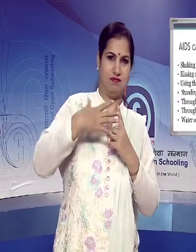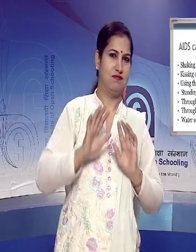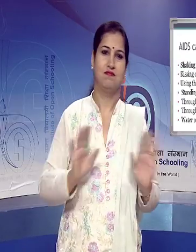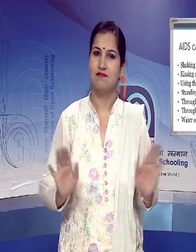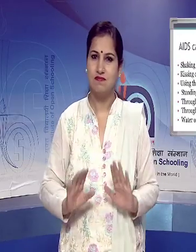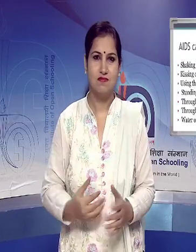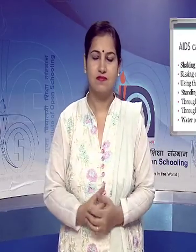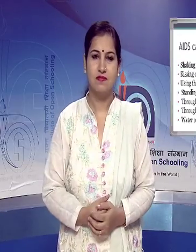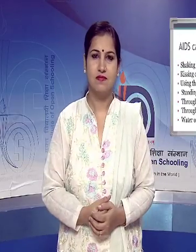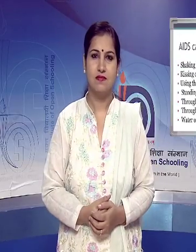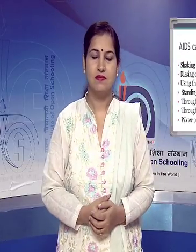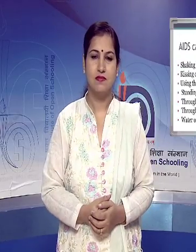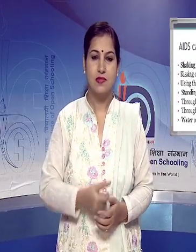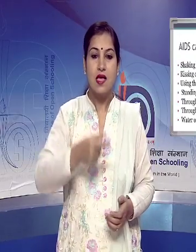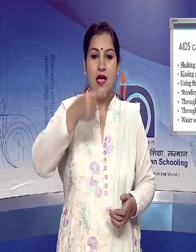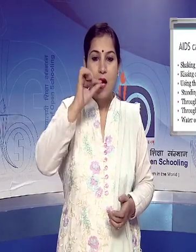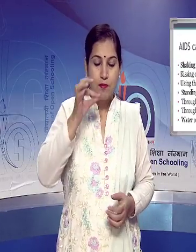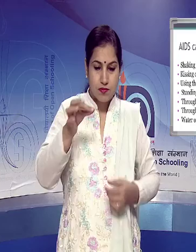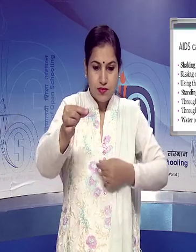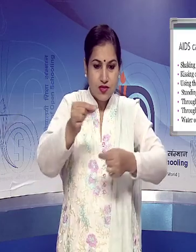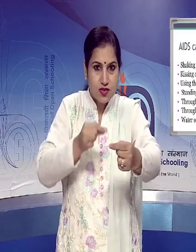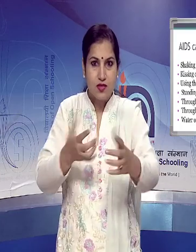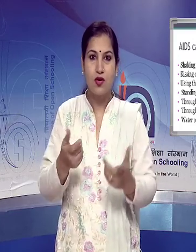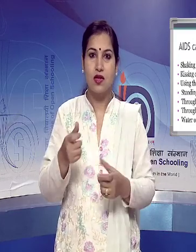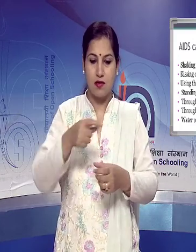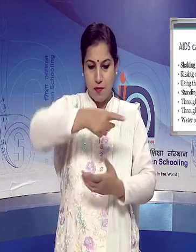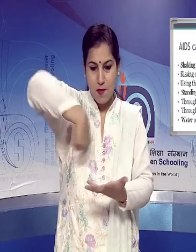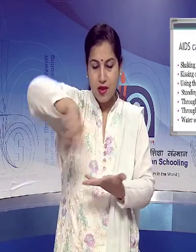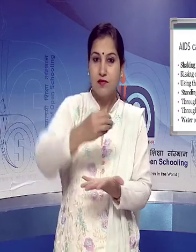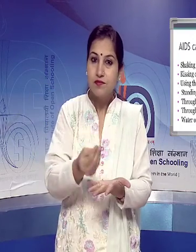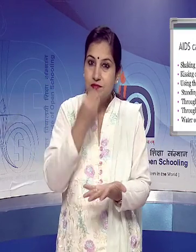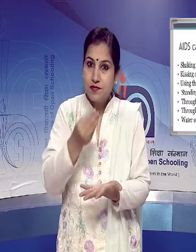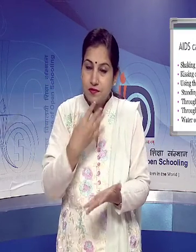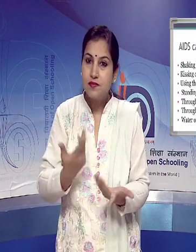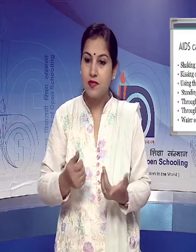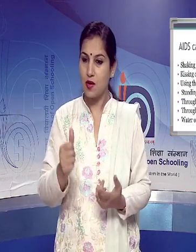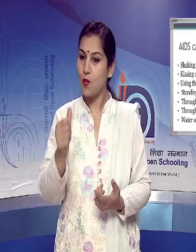through cups, glasses, plates, through water or food.